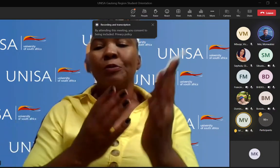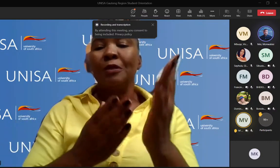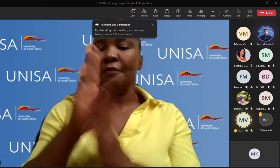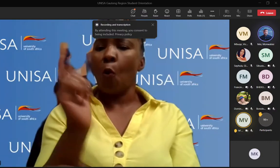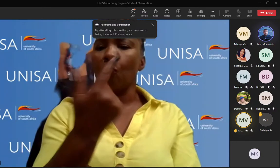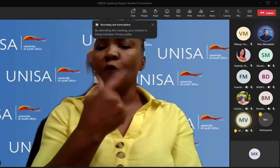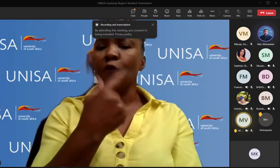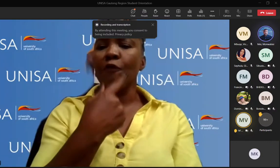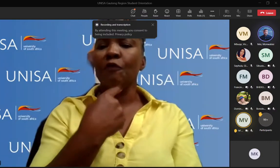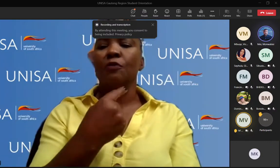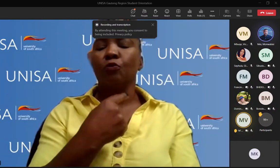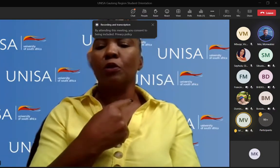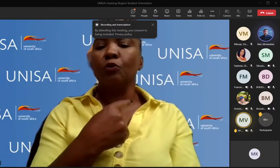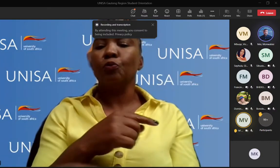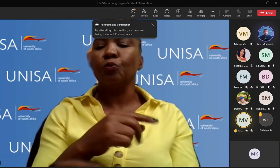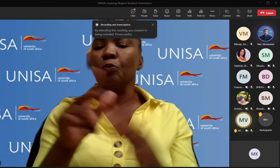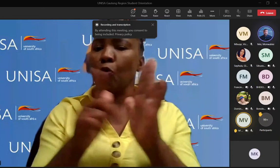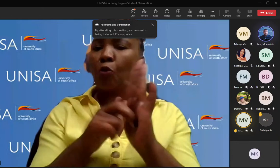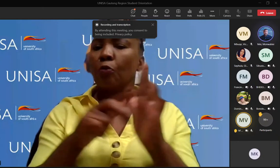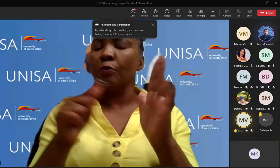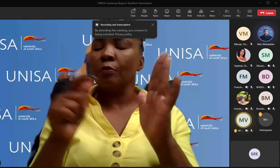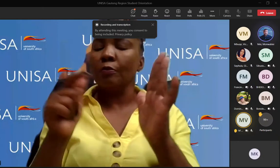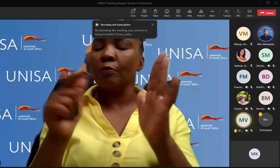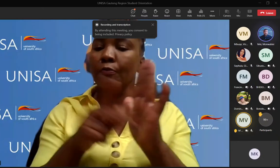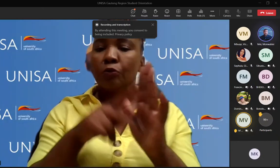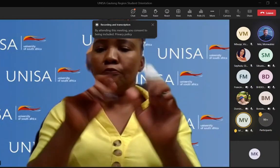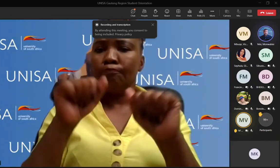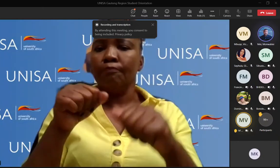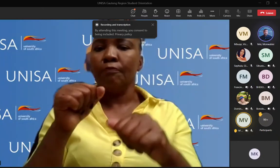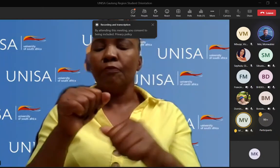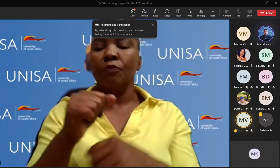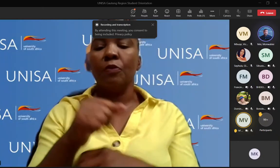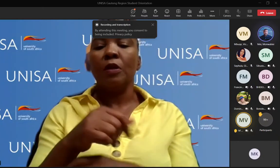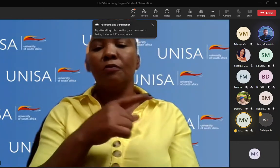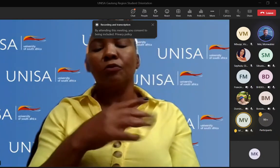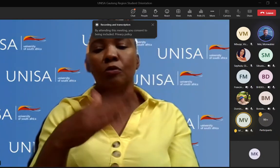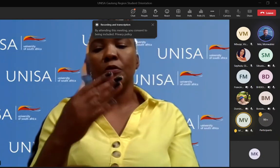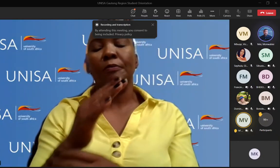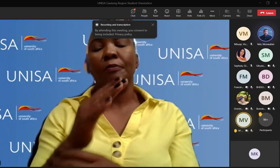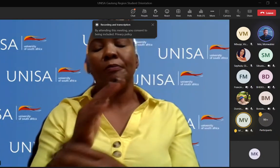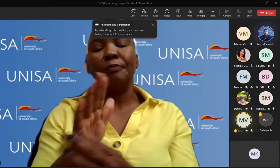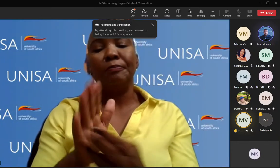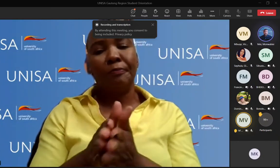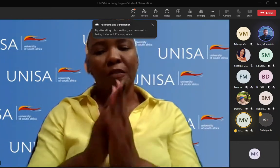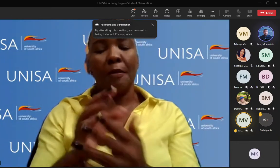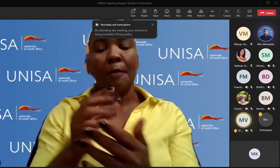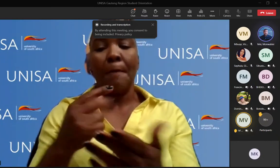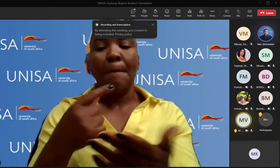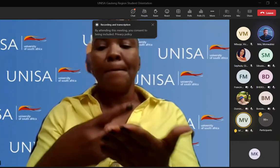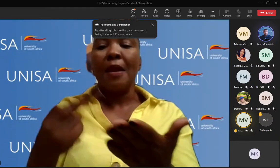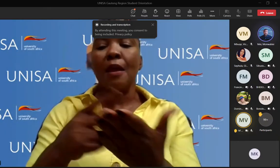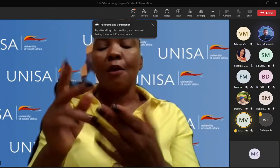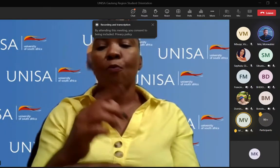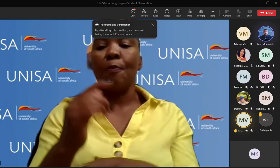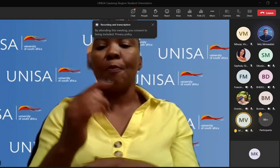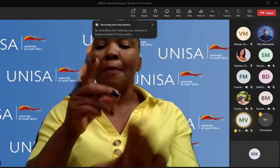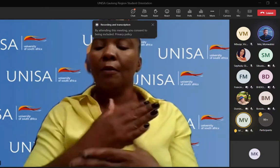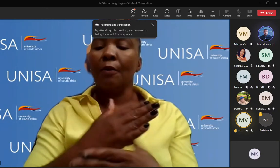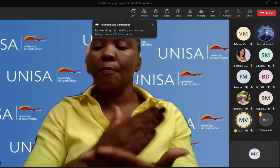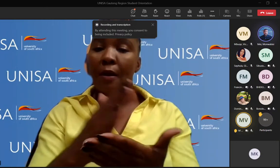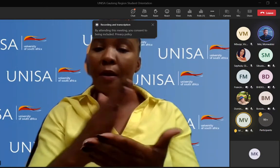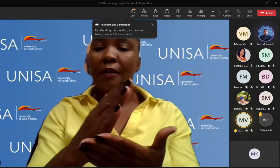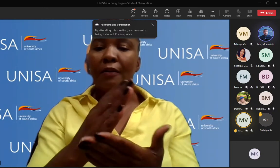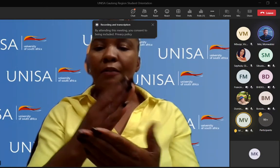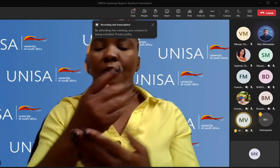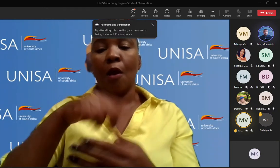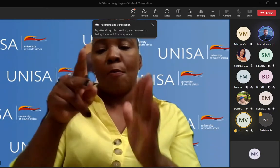so we will play our part and I also plead with you for you to please play your part so our program can